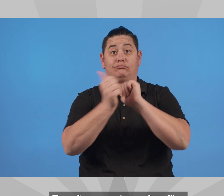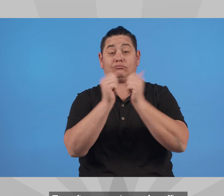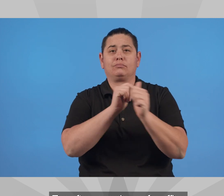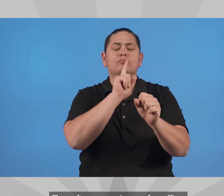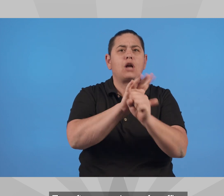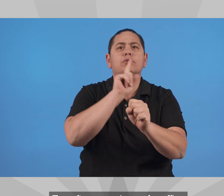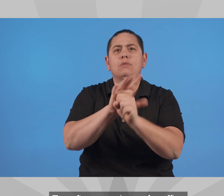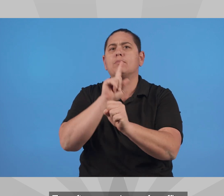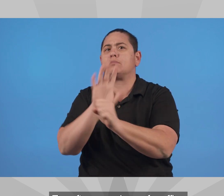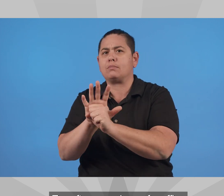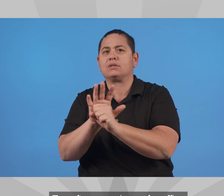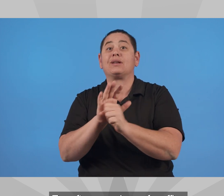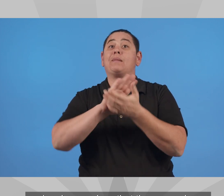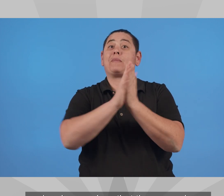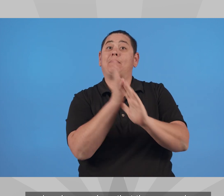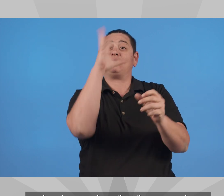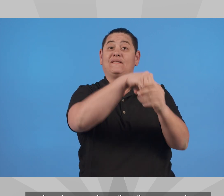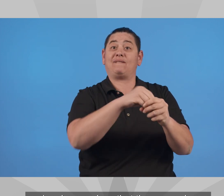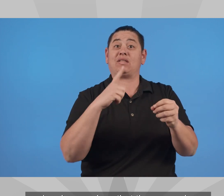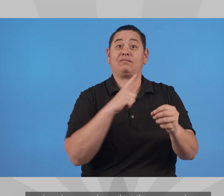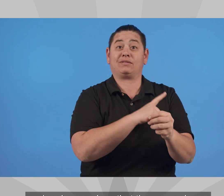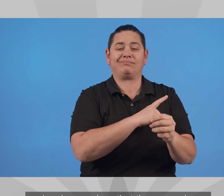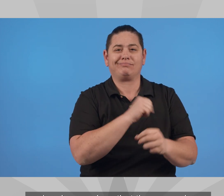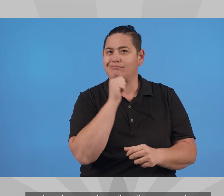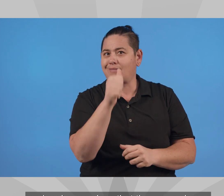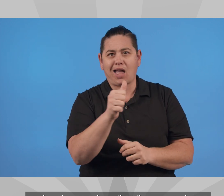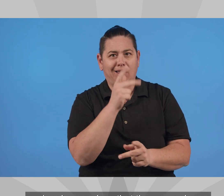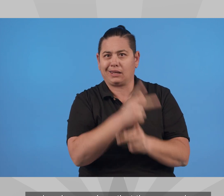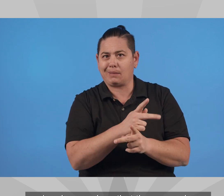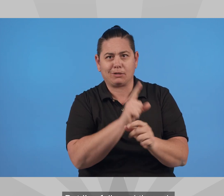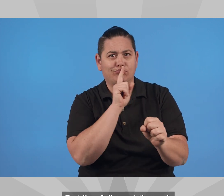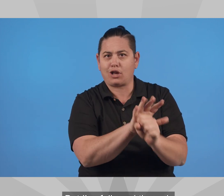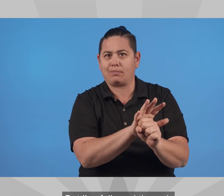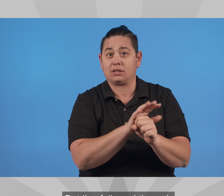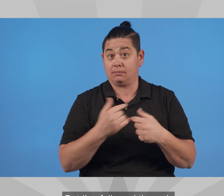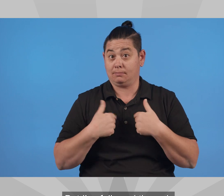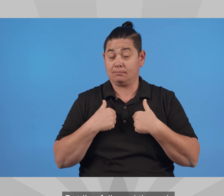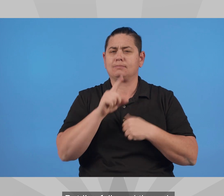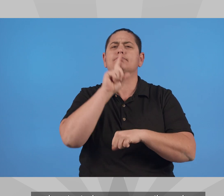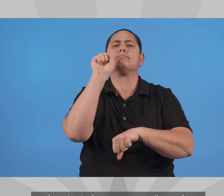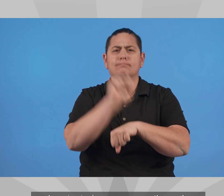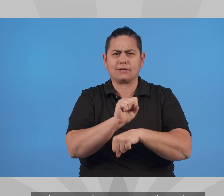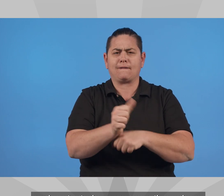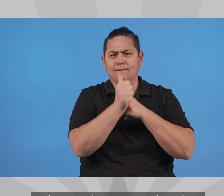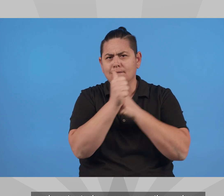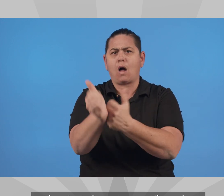Too often people run for office and make promises that they never keep, but I've followed through and protected our